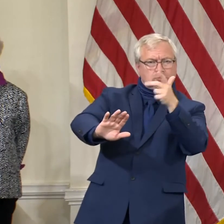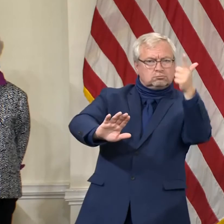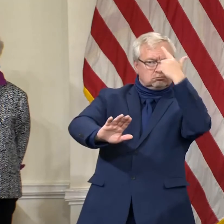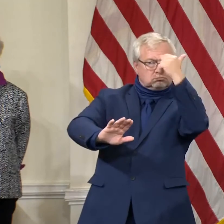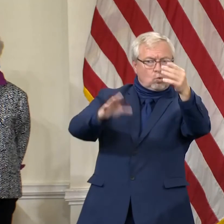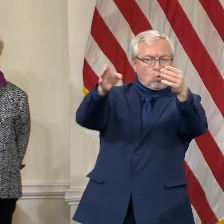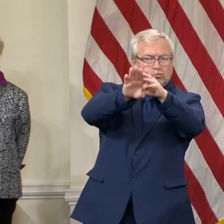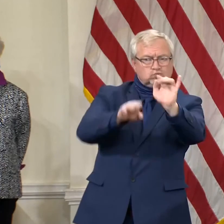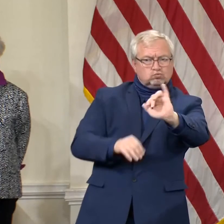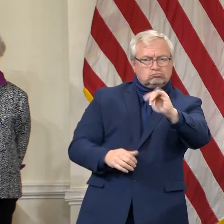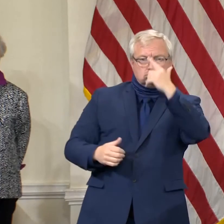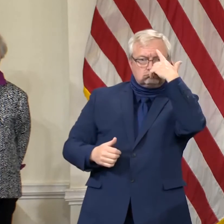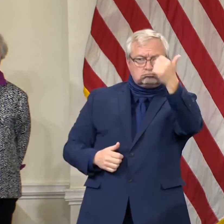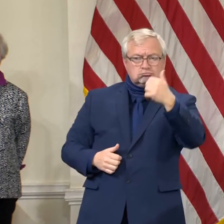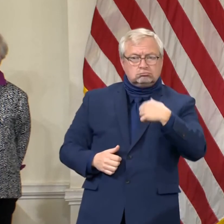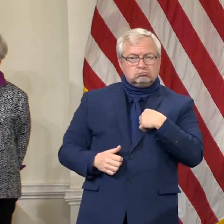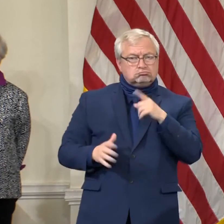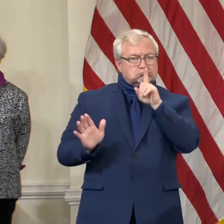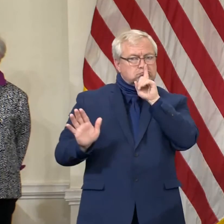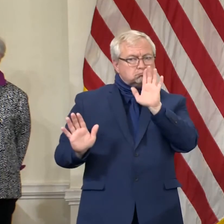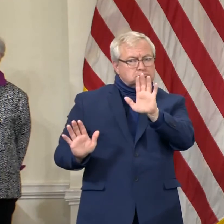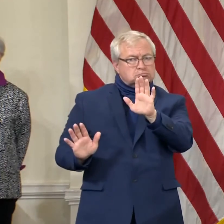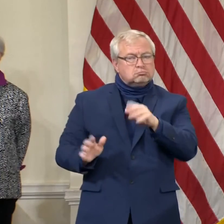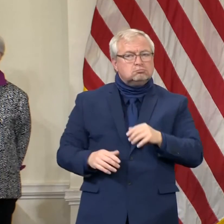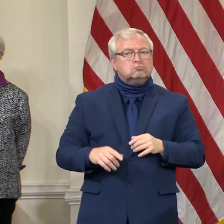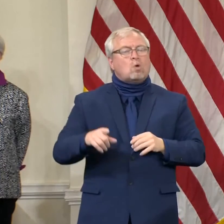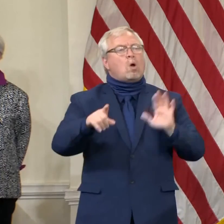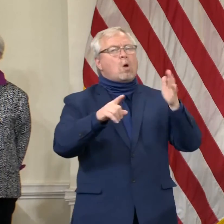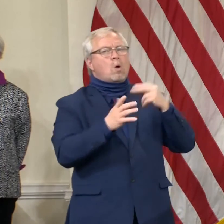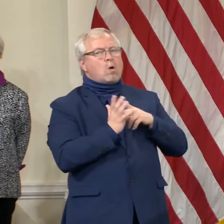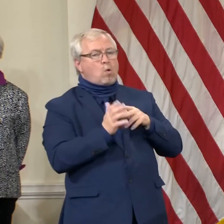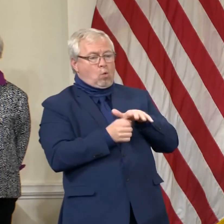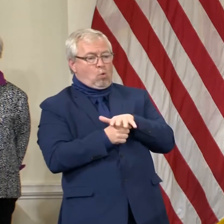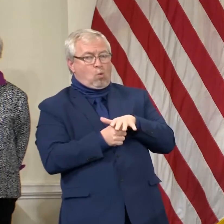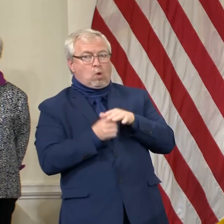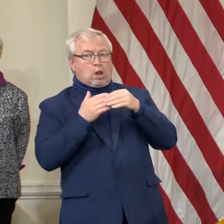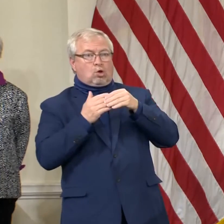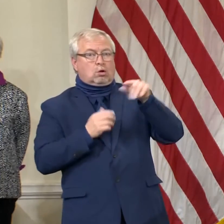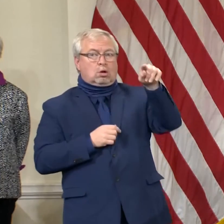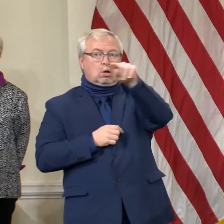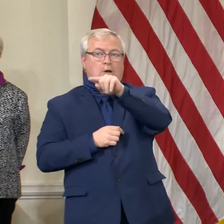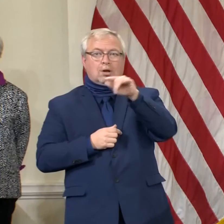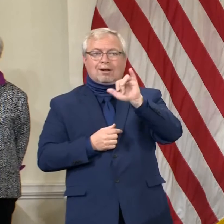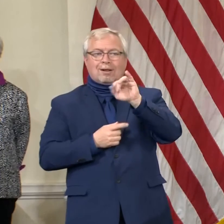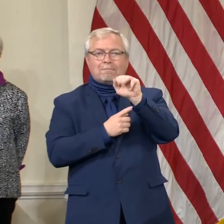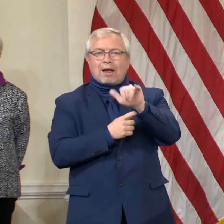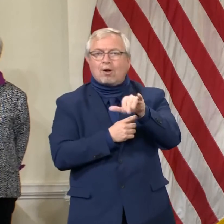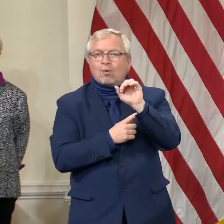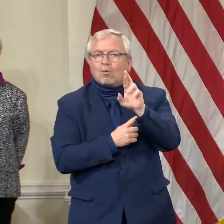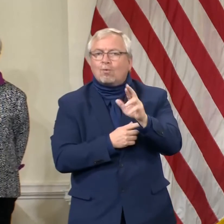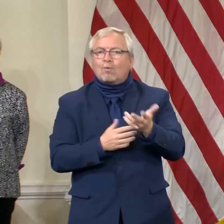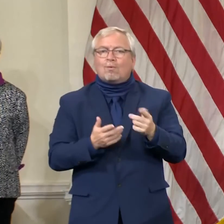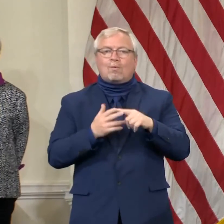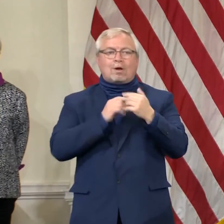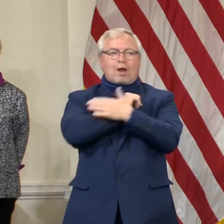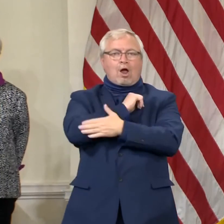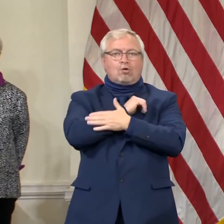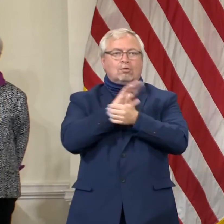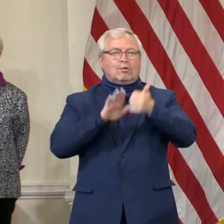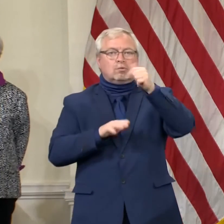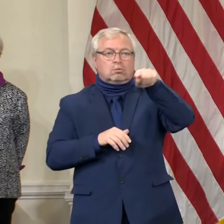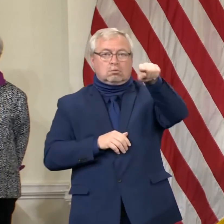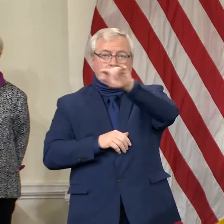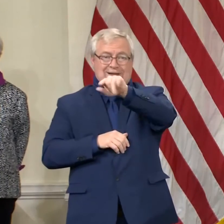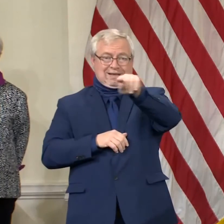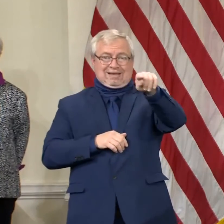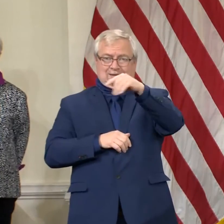any of our orders. Does that mean to suggest that local leaders, the city, the mayors of cities, county executives, county commissioners, have the ability to